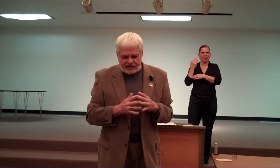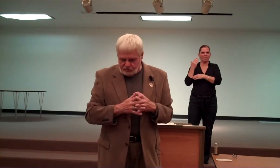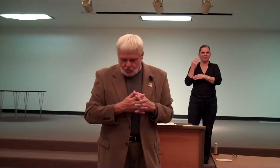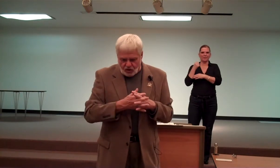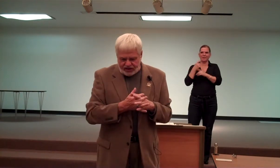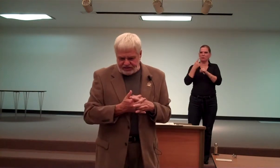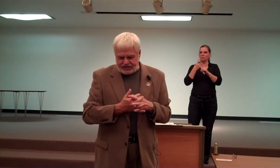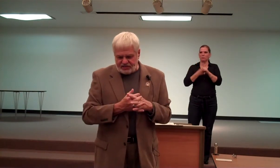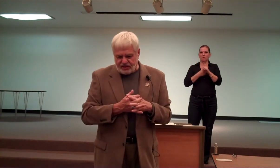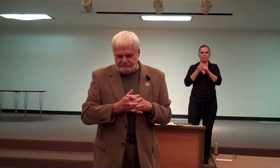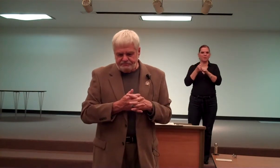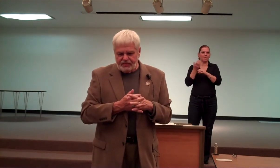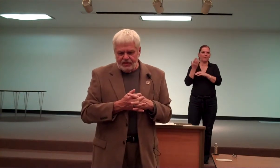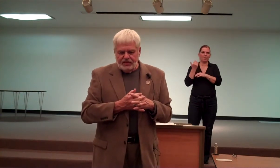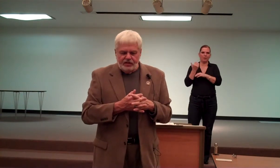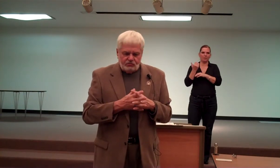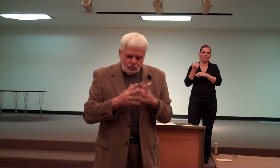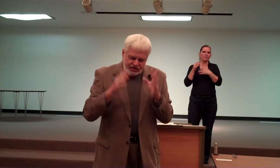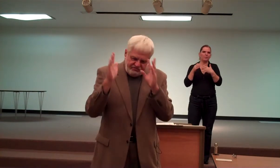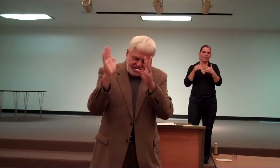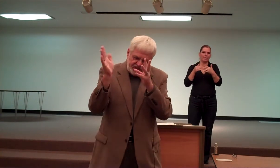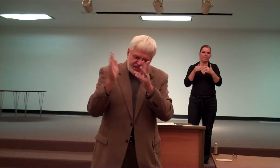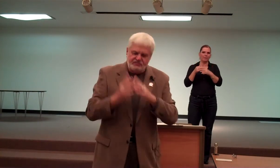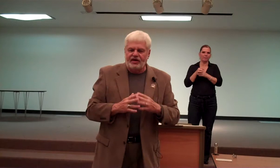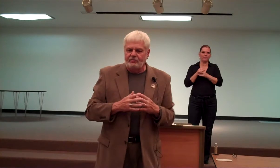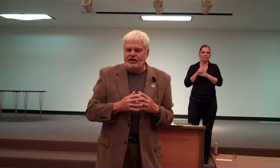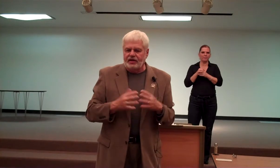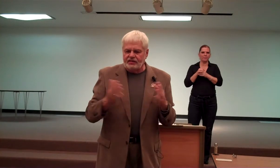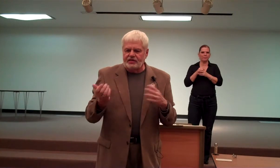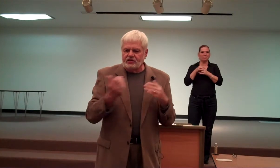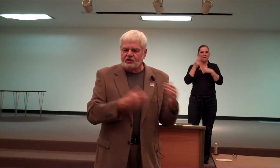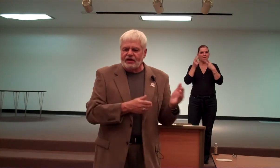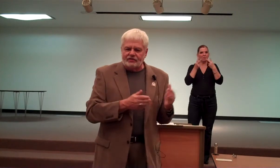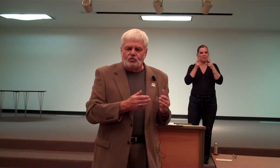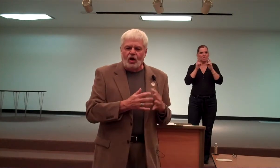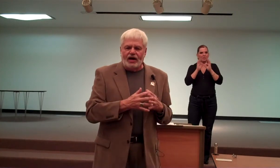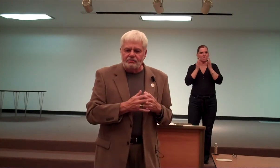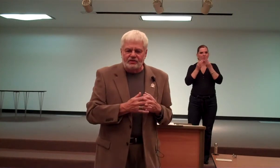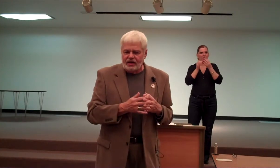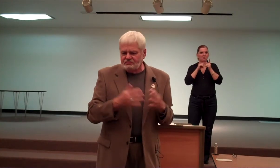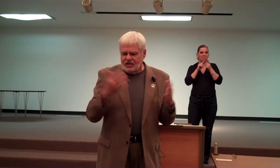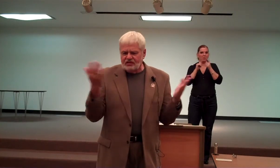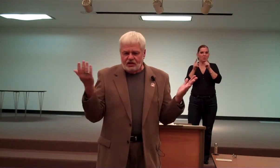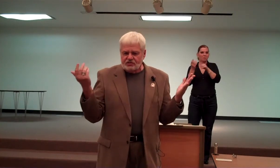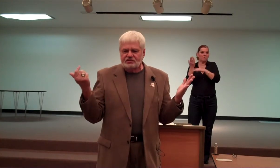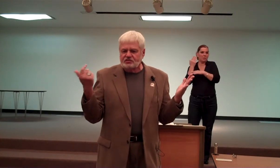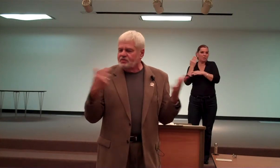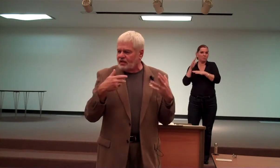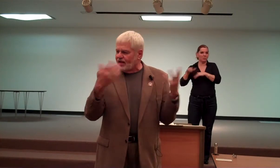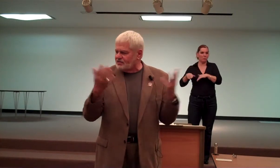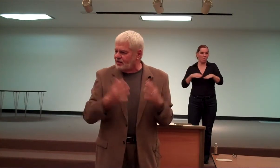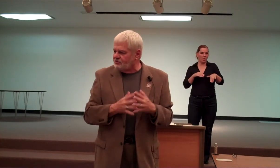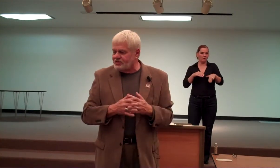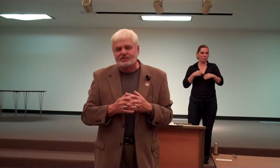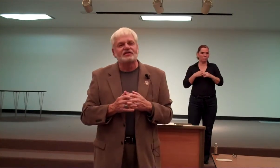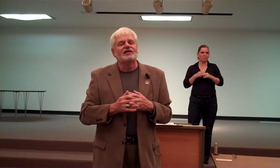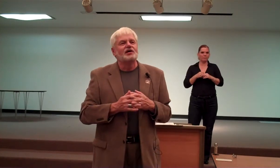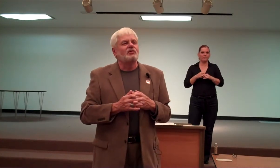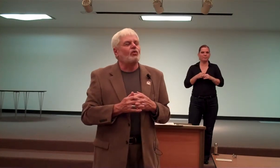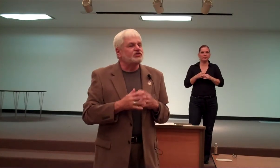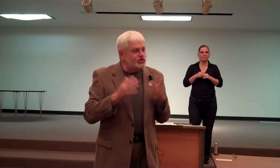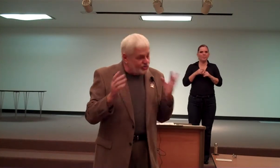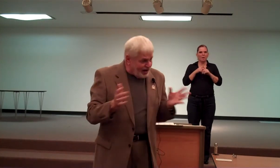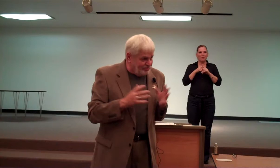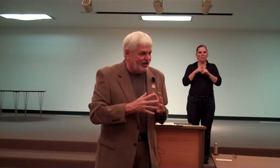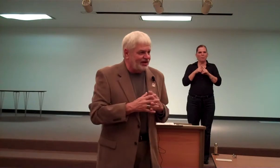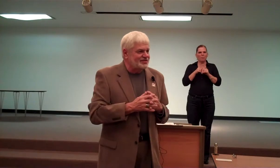to get back from Hawaii at that time. Revisits his family, and then he's going to go back to Hawaii, and he knows that this will be the last time he visits.